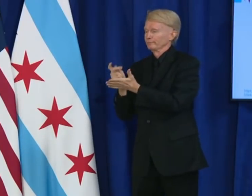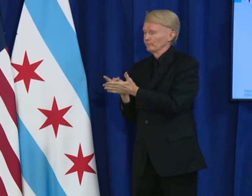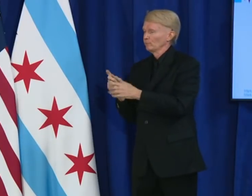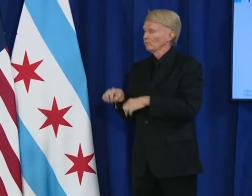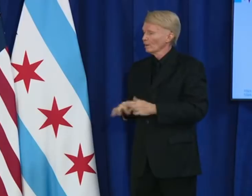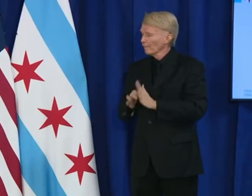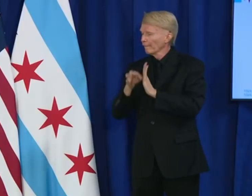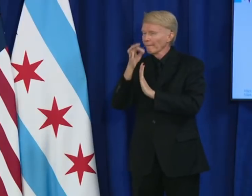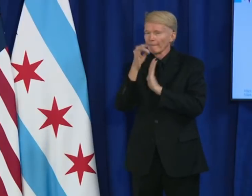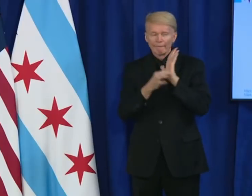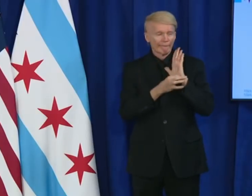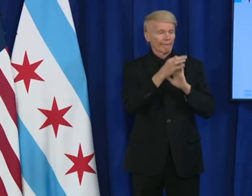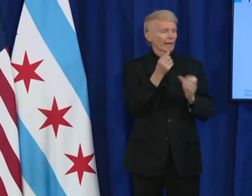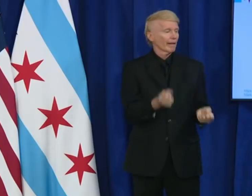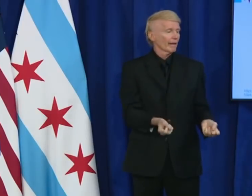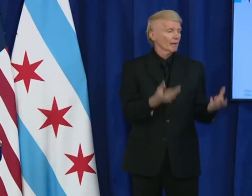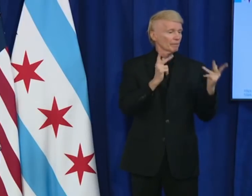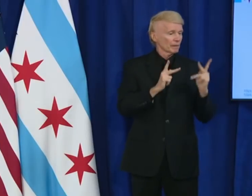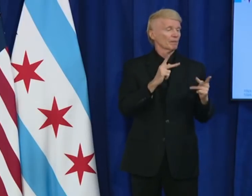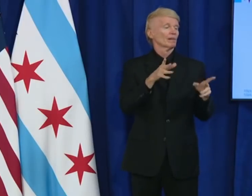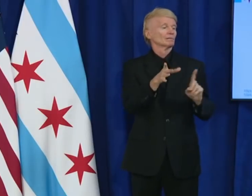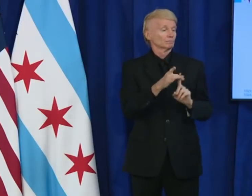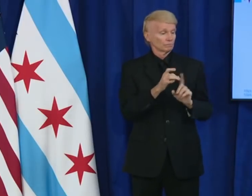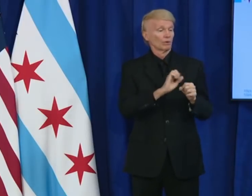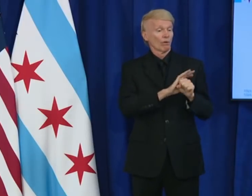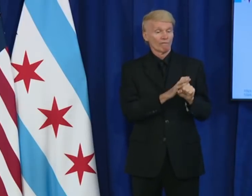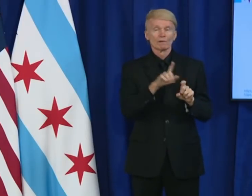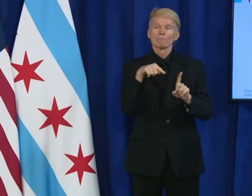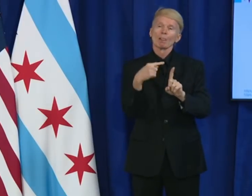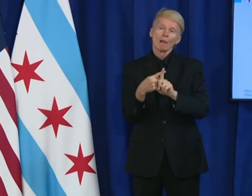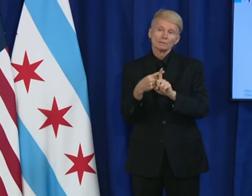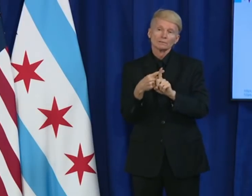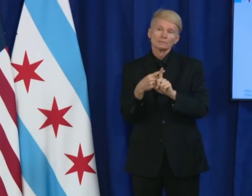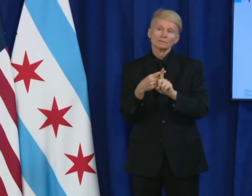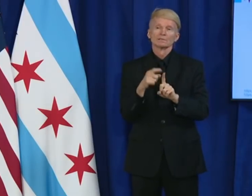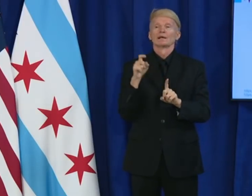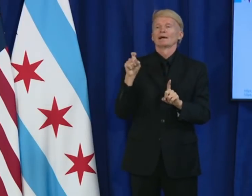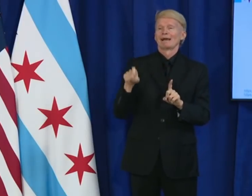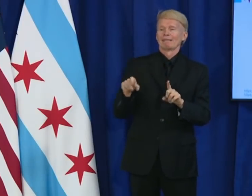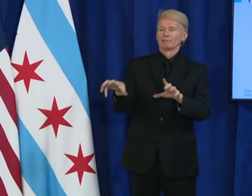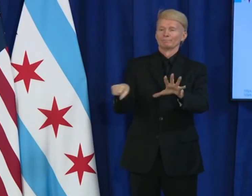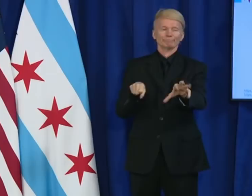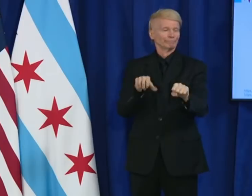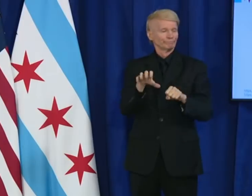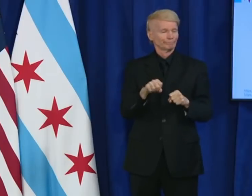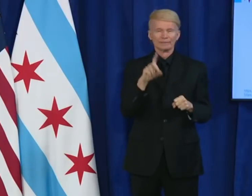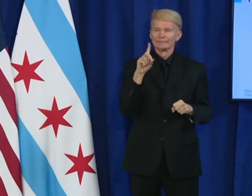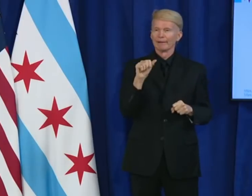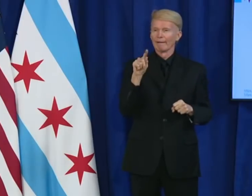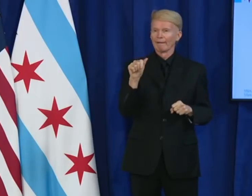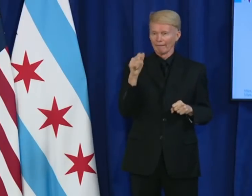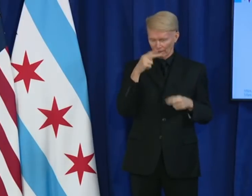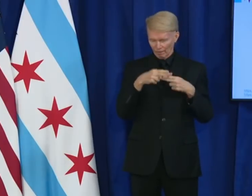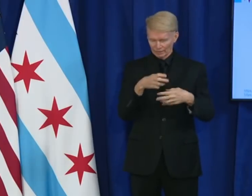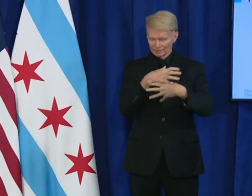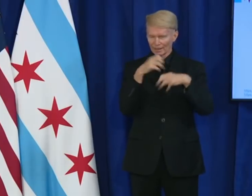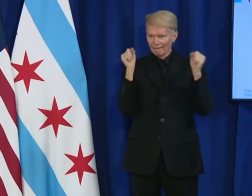gotten COVID and there's been enough time to collect the safety data that is